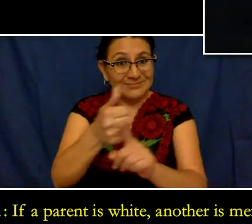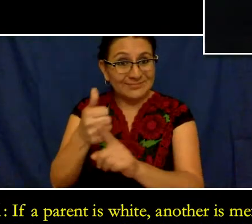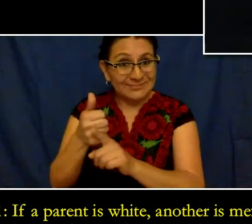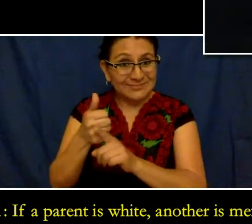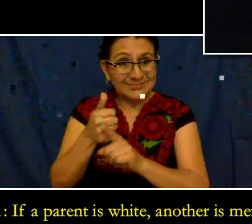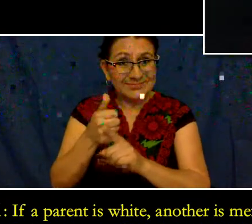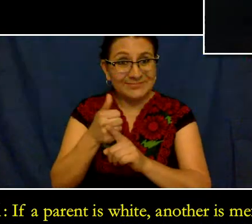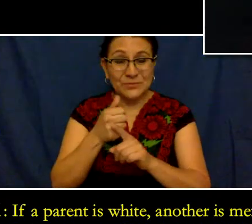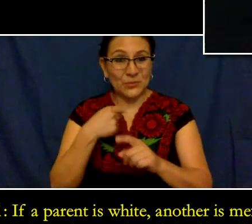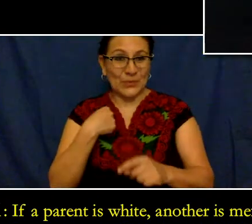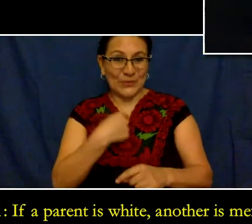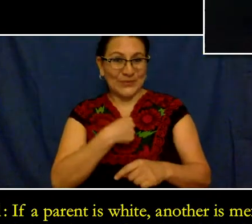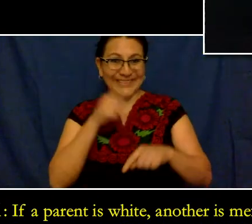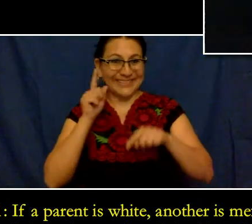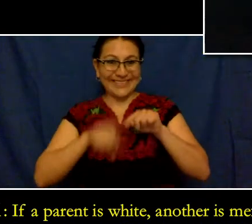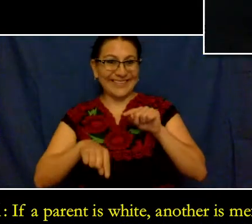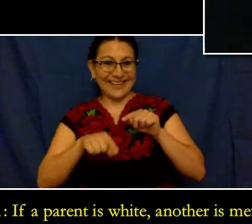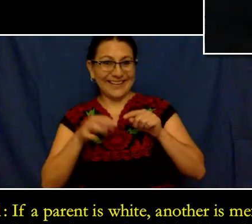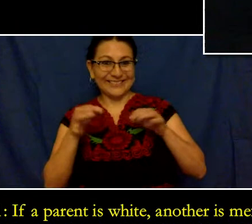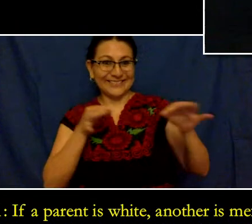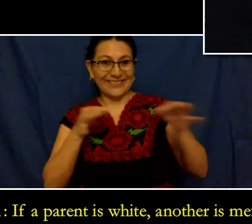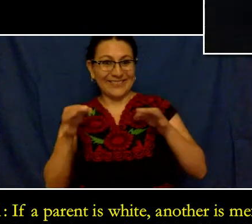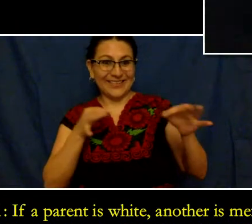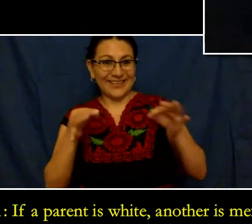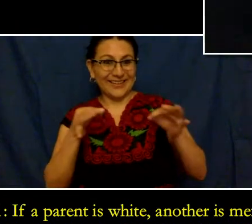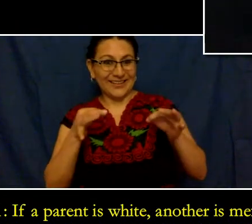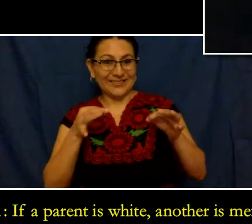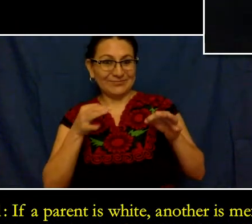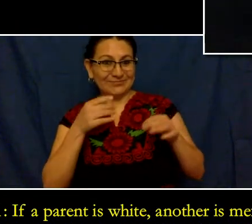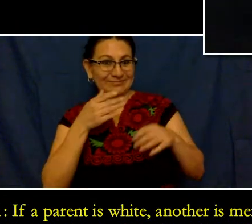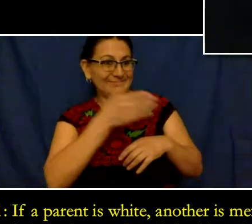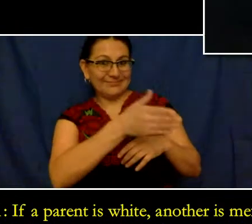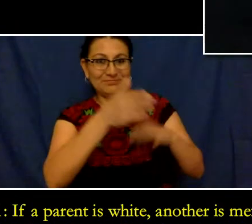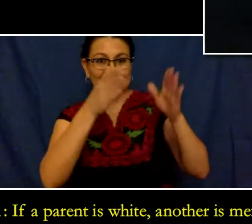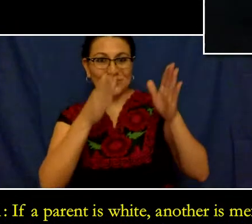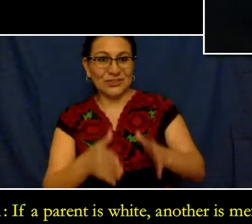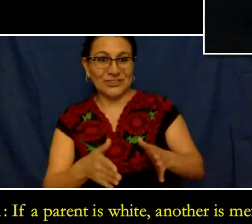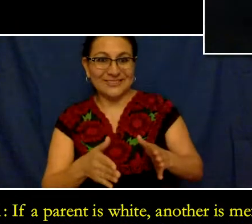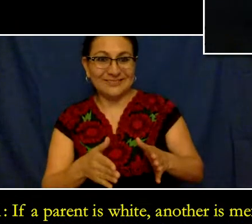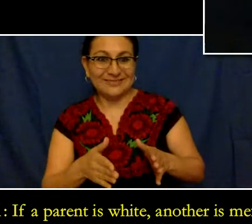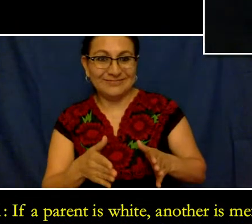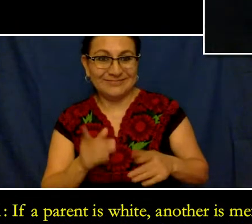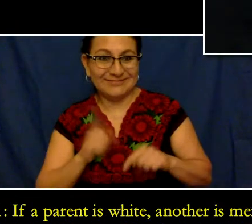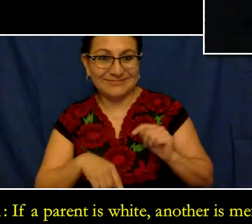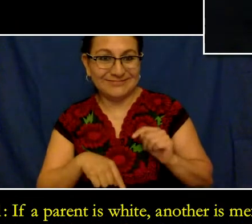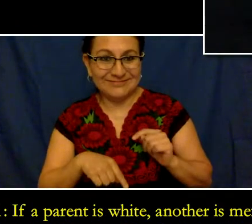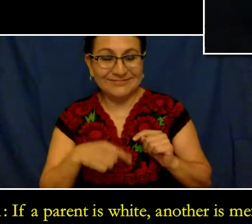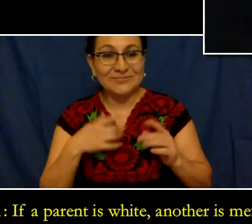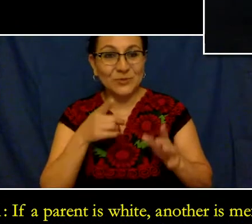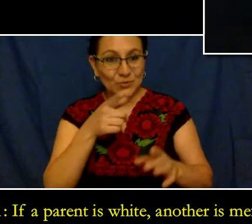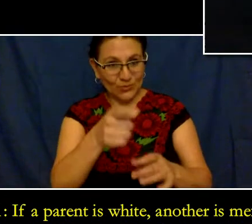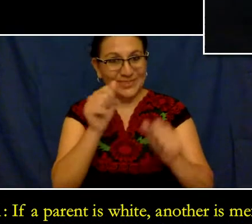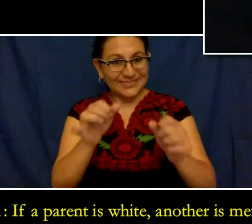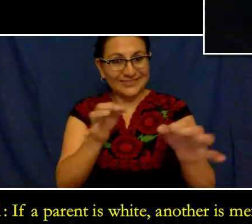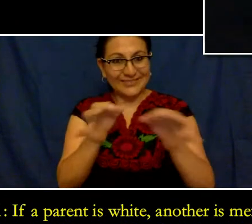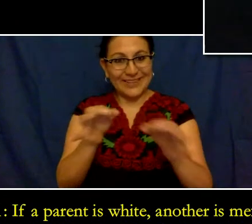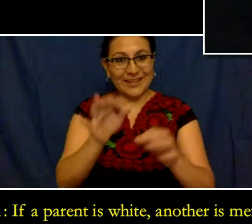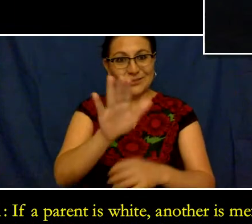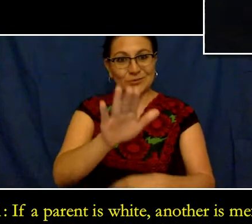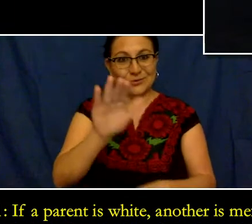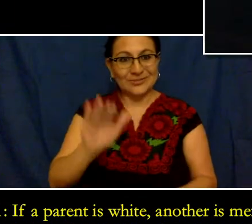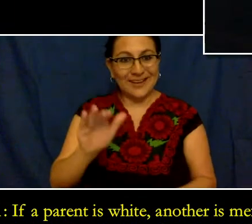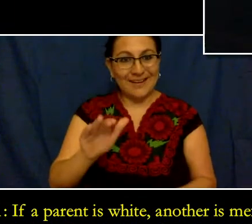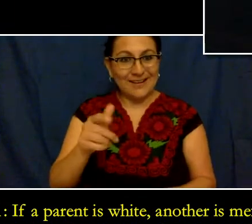Um, and they can explain themselves. We don't get to label and explain people's experiences or backgrounds. We don't get to do